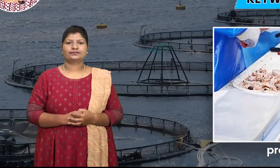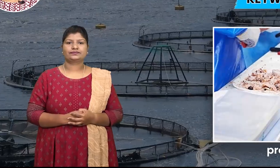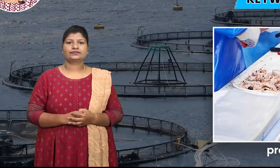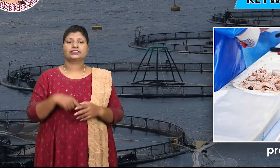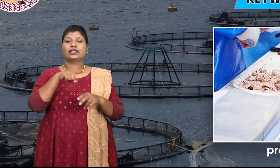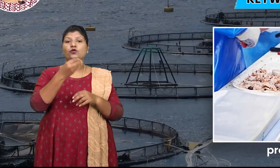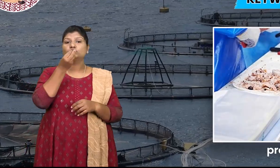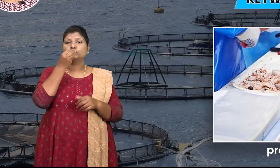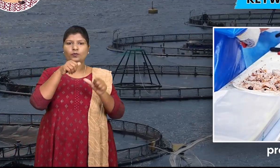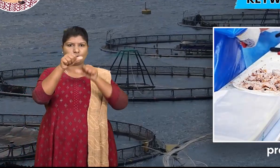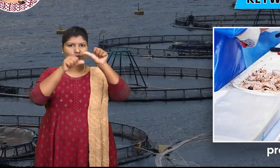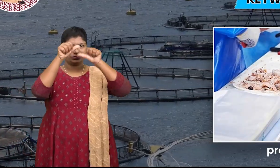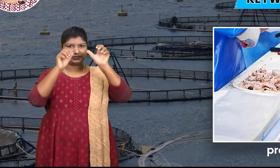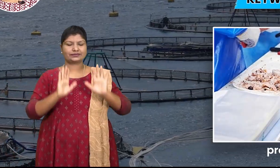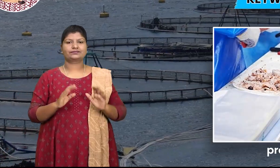food processing,